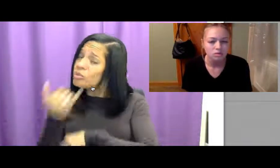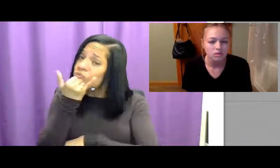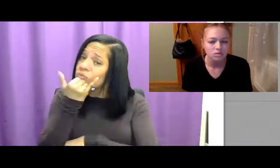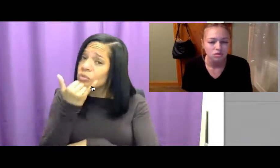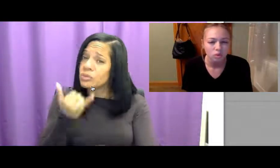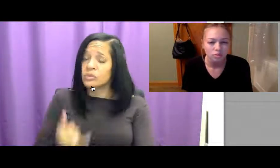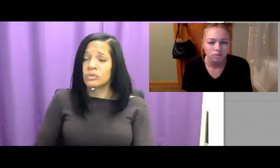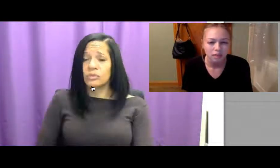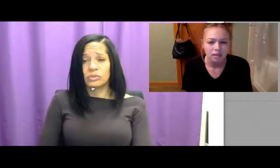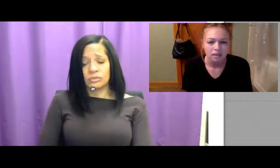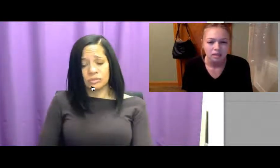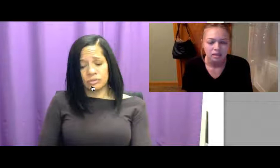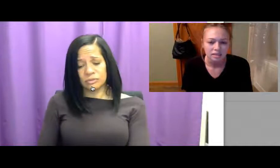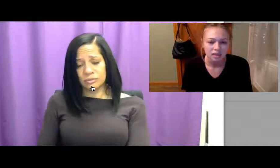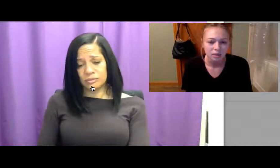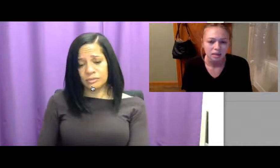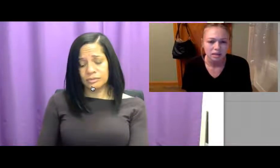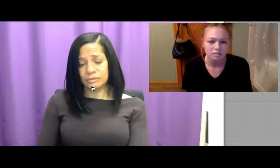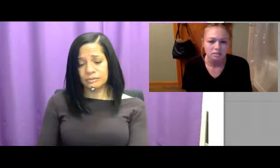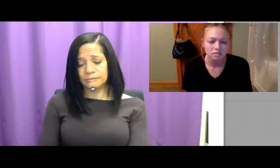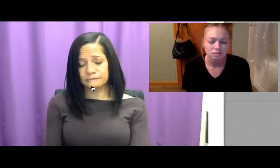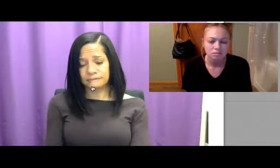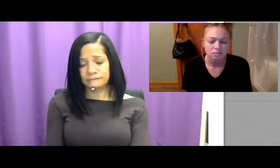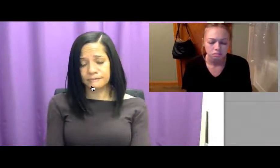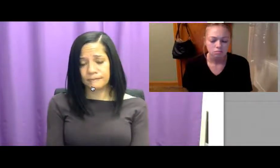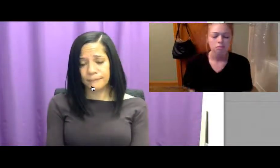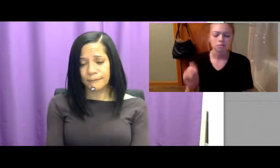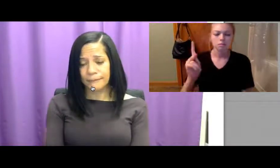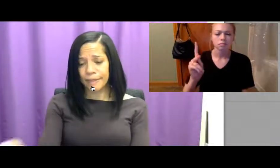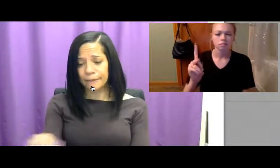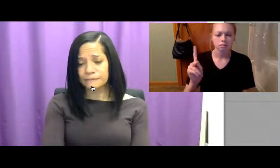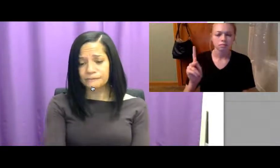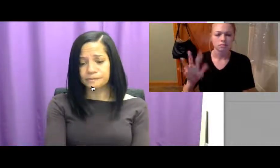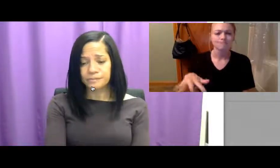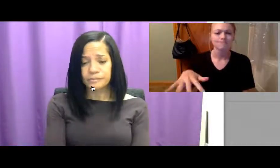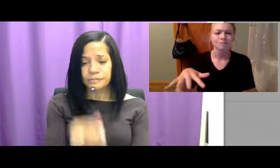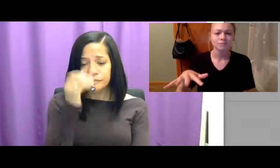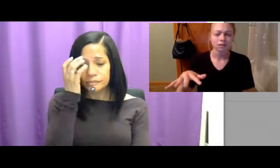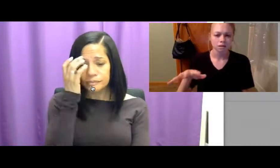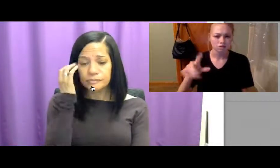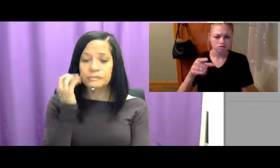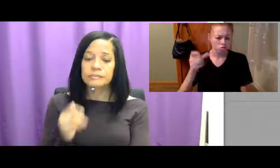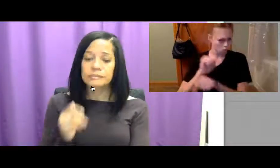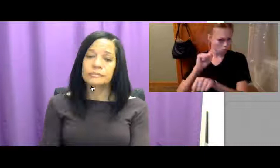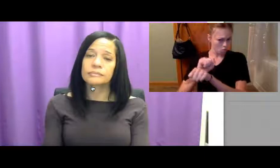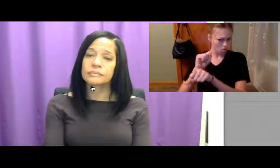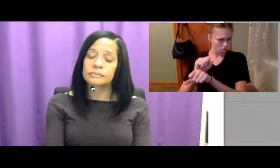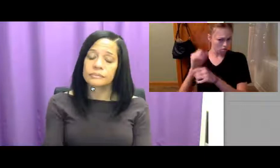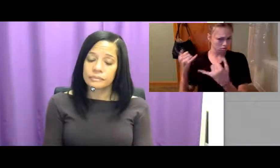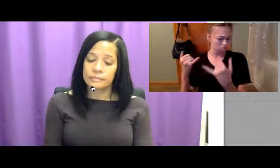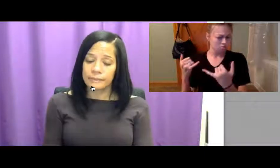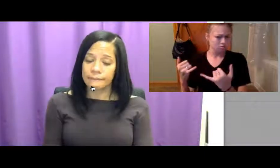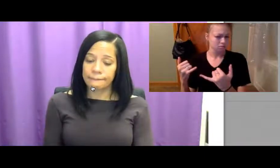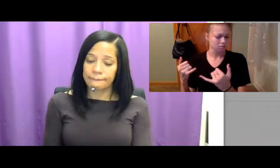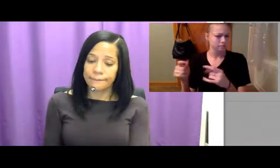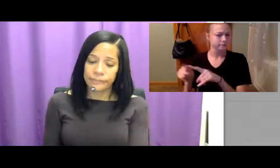It's almost like you stole from me, and that's not right. Okay, Mrs. Walker, are you currently working? And